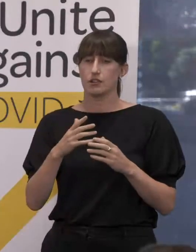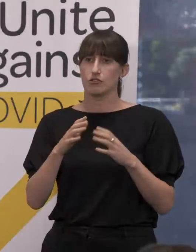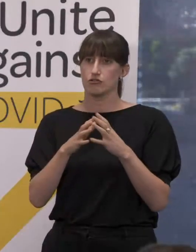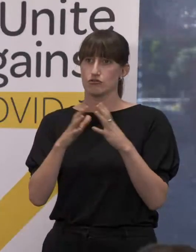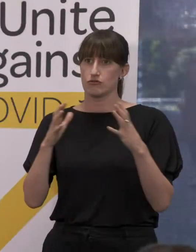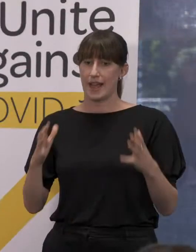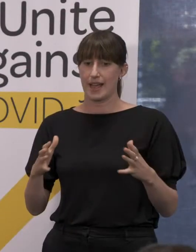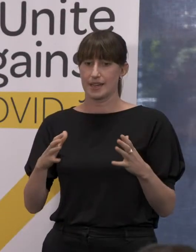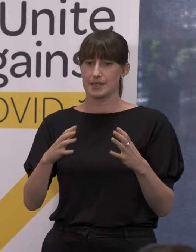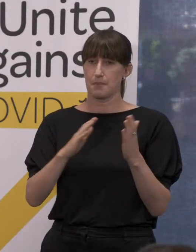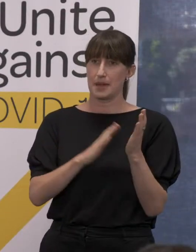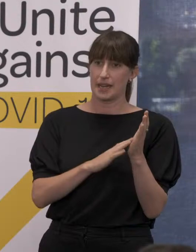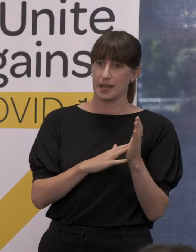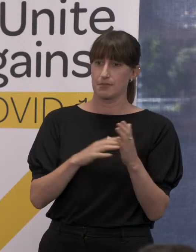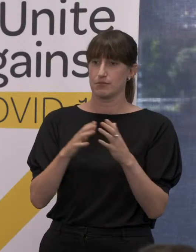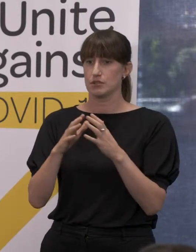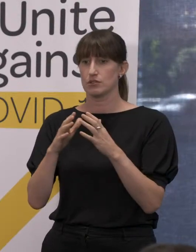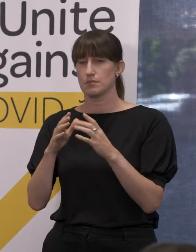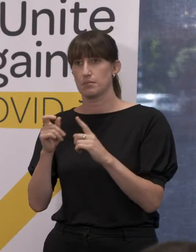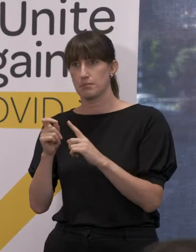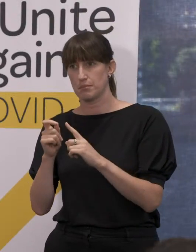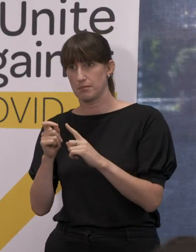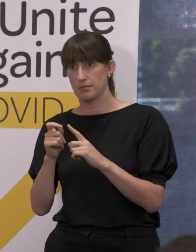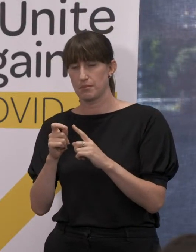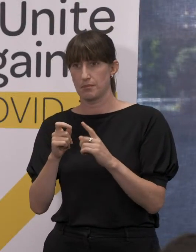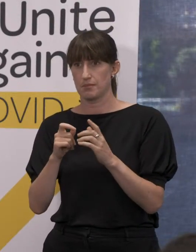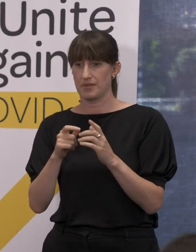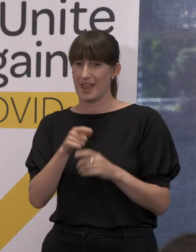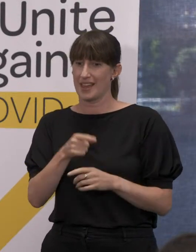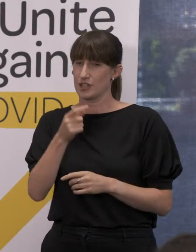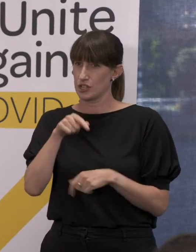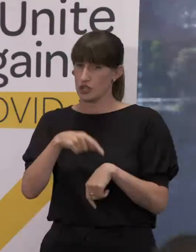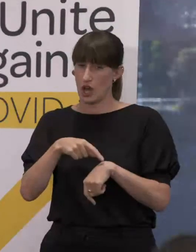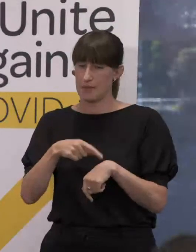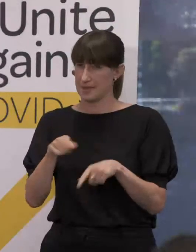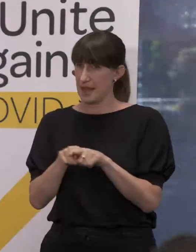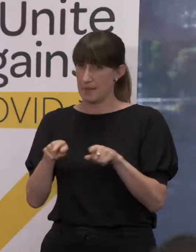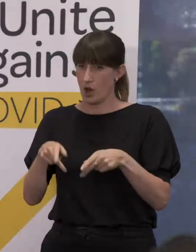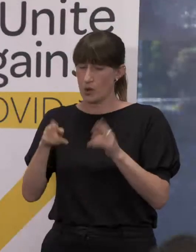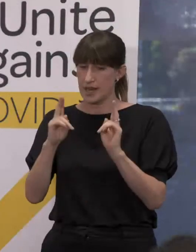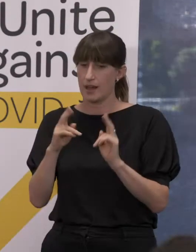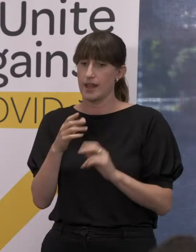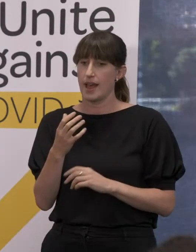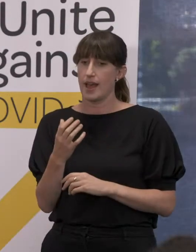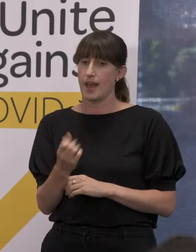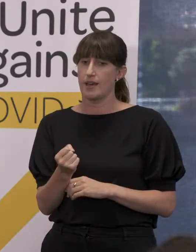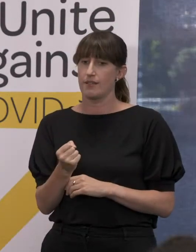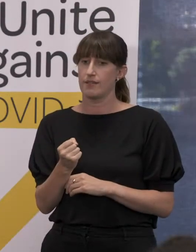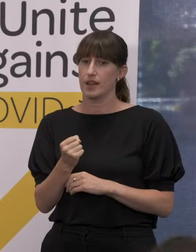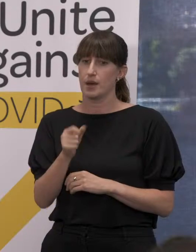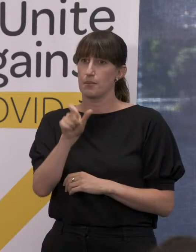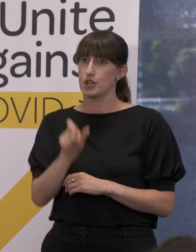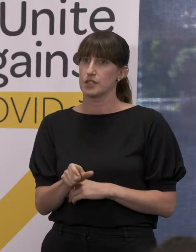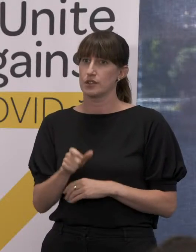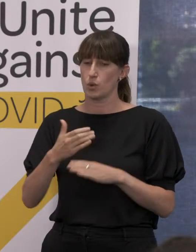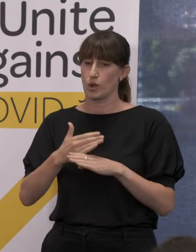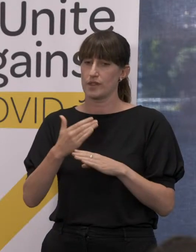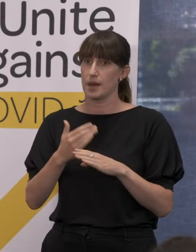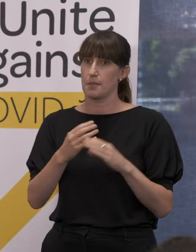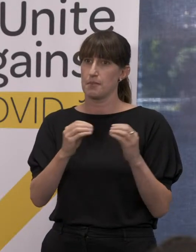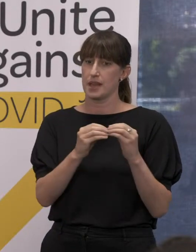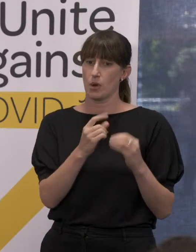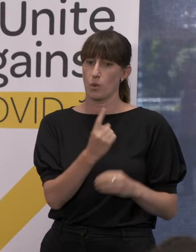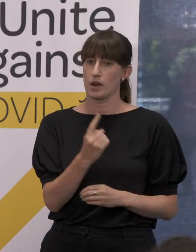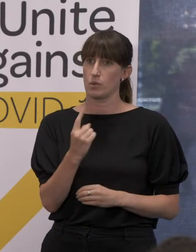The whole genome sequencing results for that case indicated it was the B117 variant, the one first identified in the